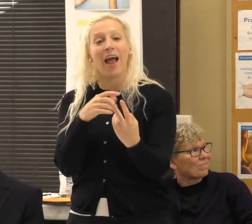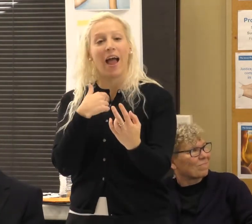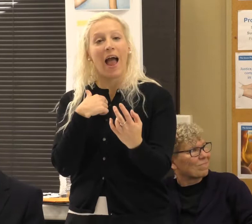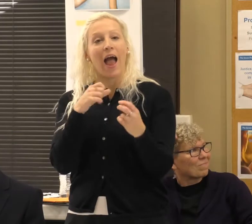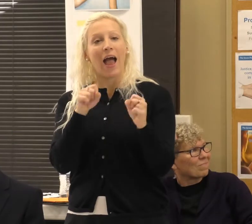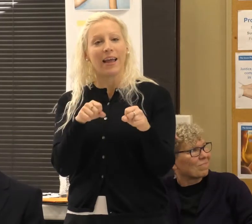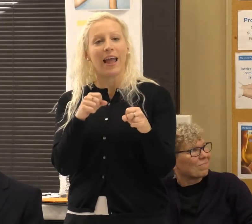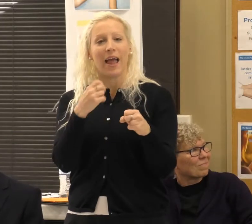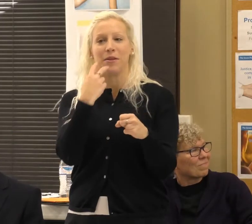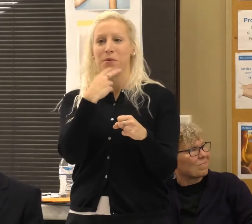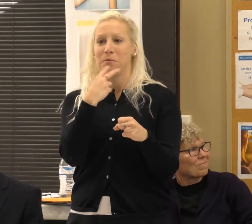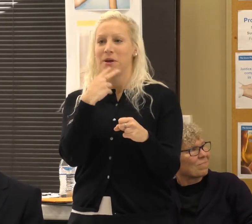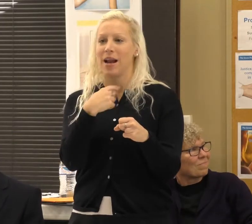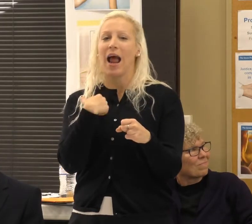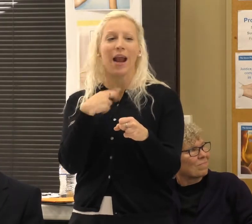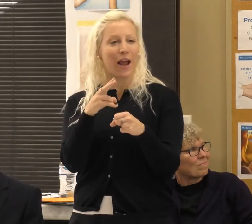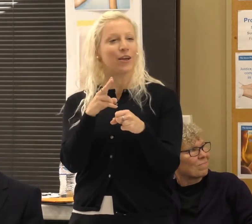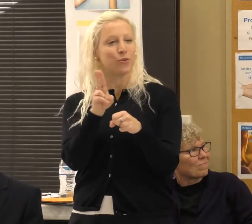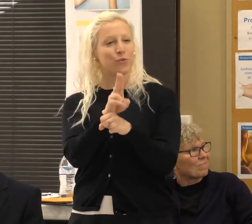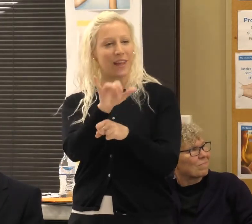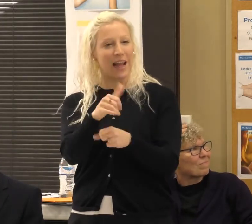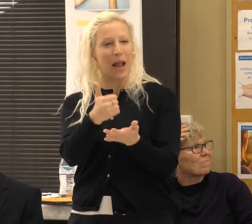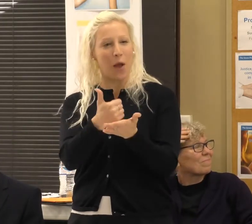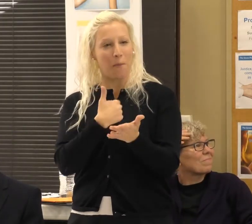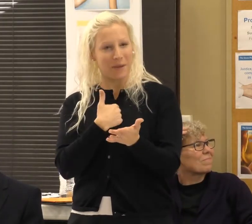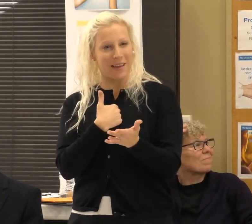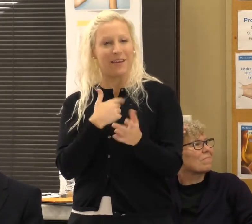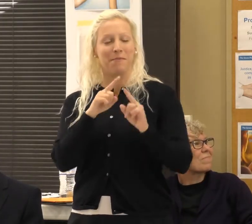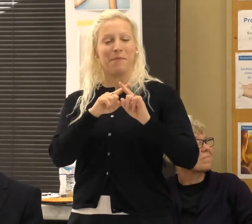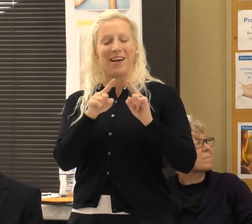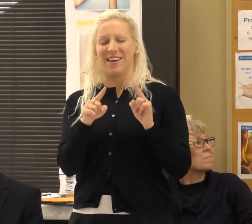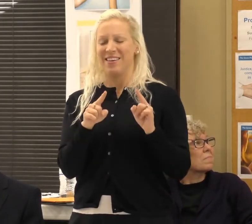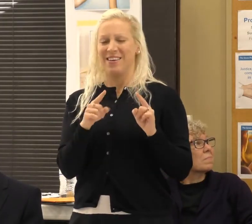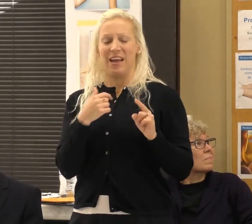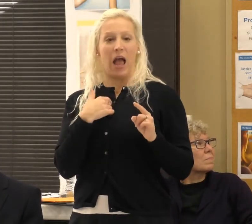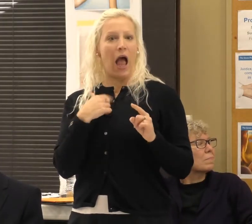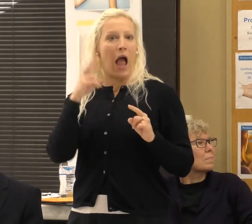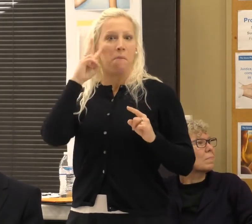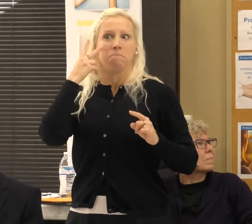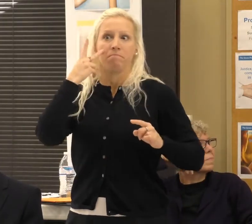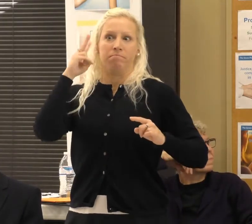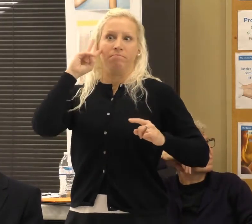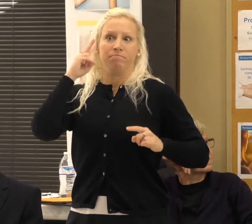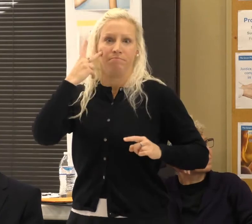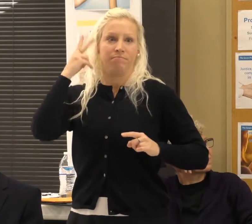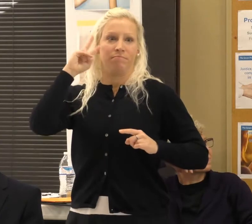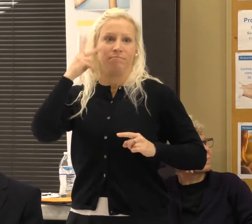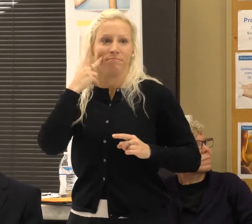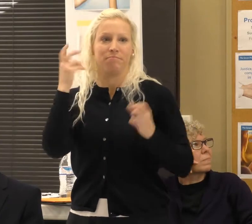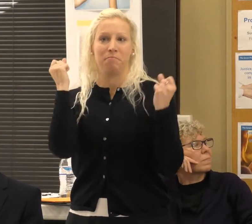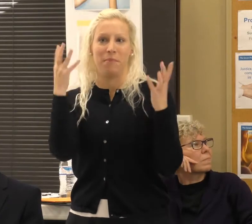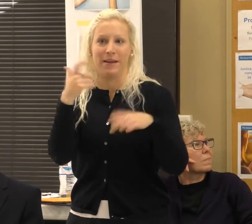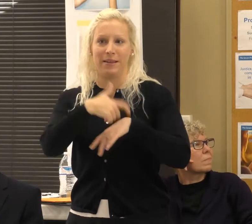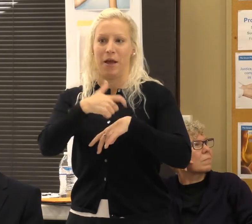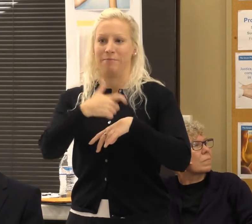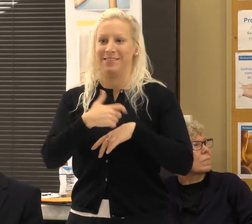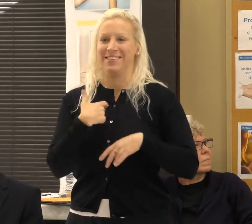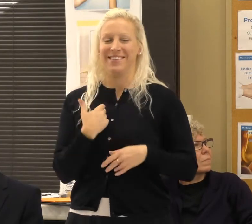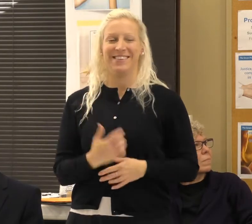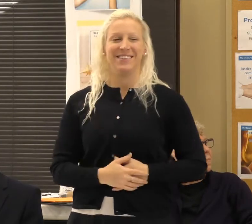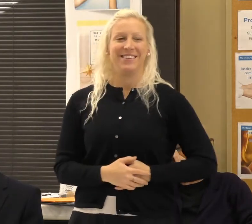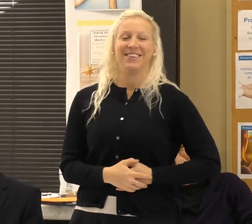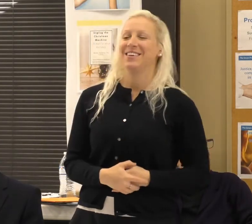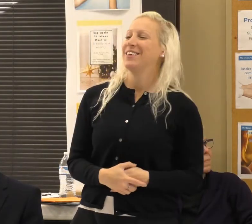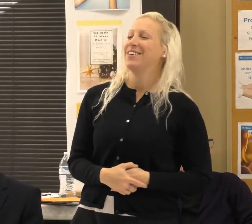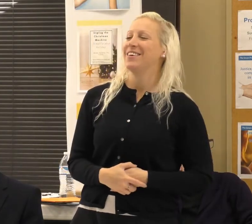Yeah, you know, I mean, every day, I've used it to help me, actually, to kind of keep the humor, if you